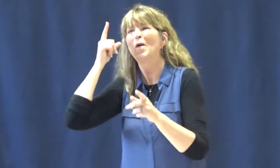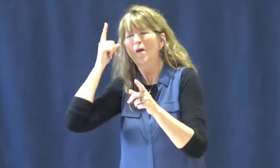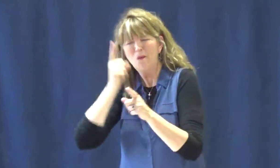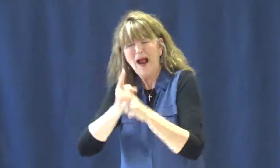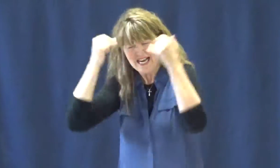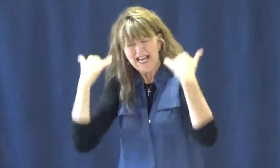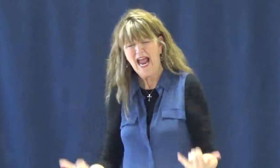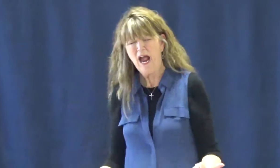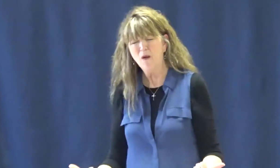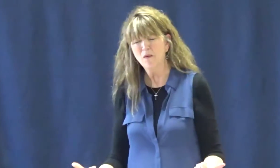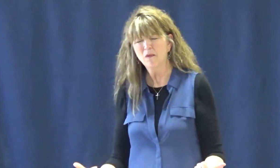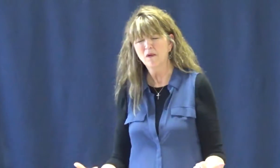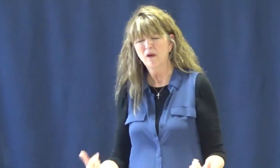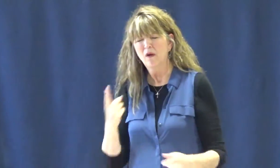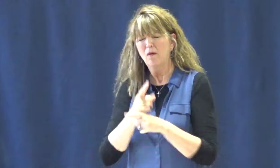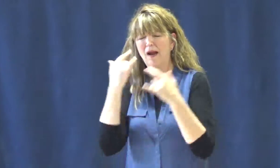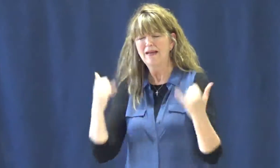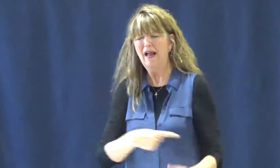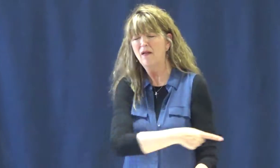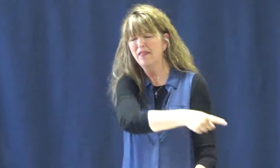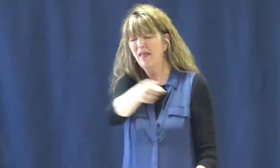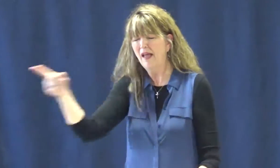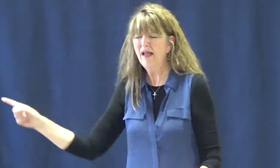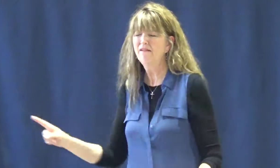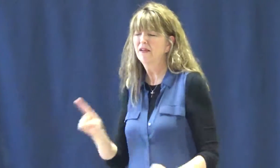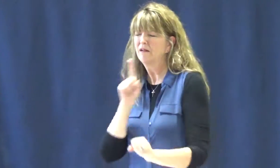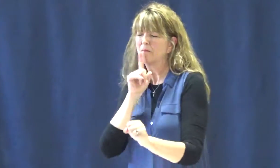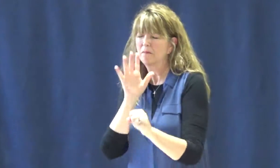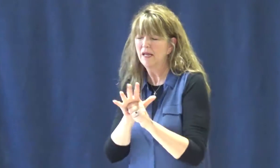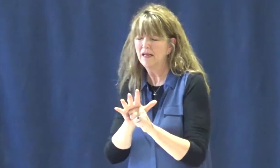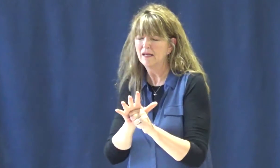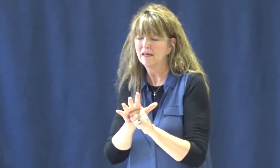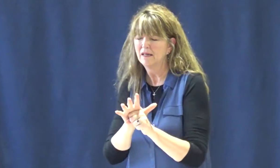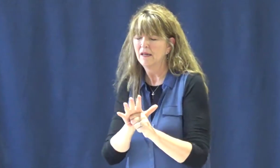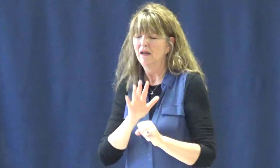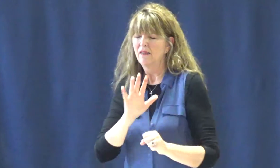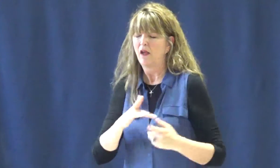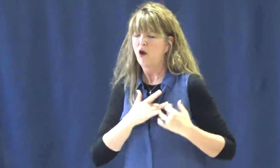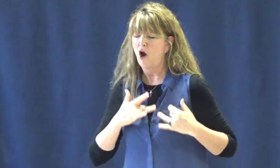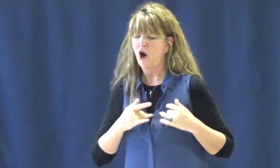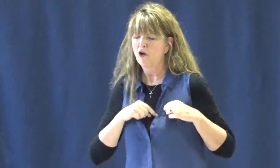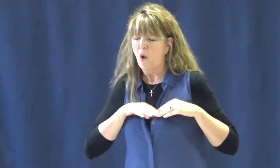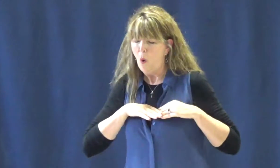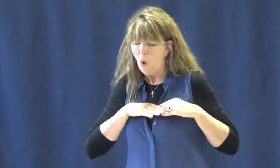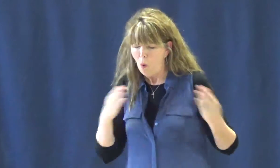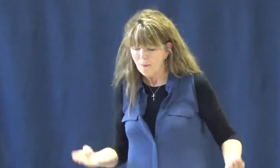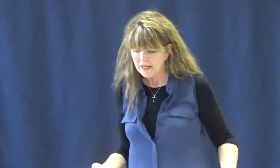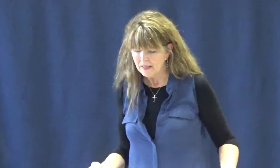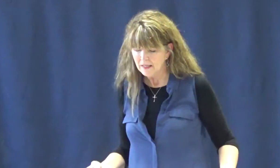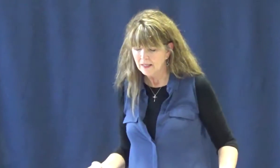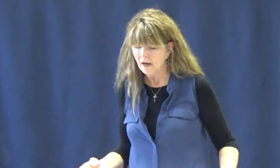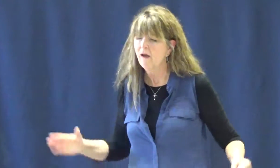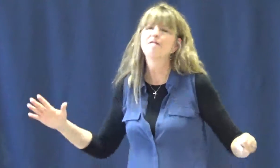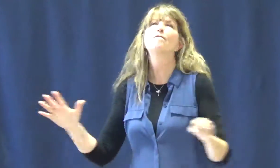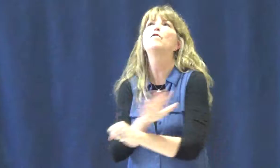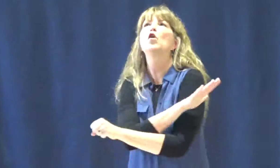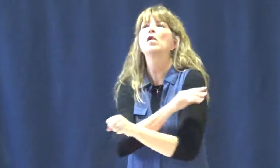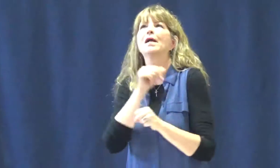that we want to learn right now. Right now, we have committed that our hearts would be